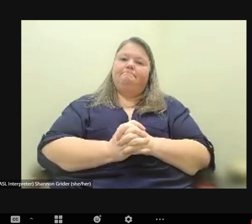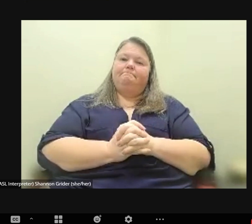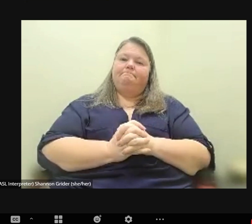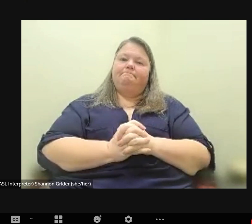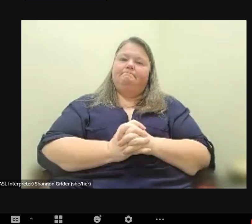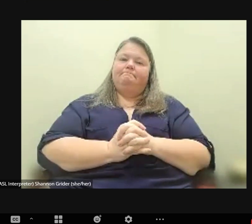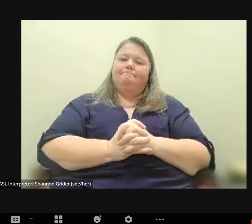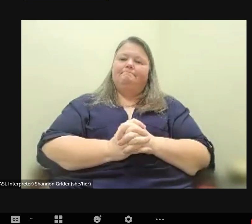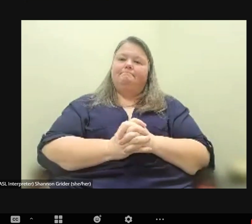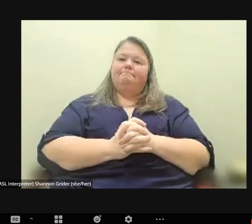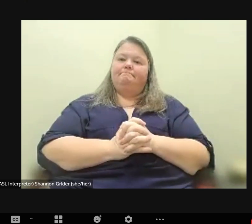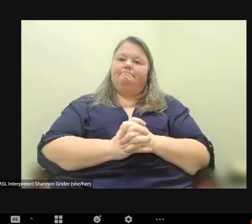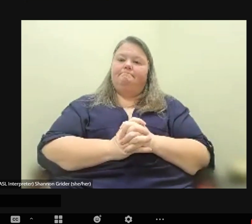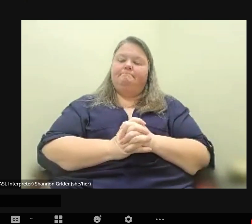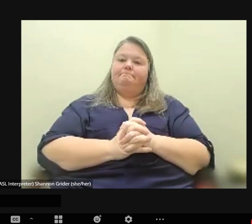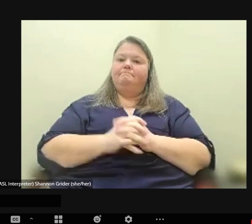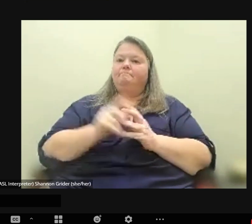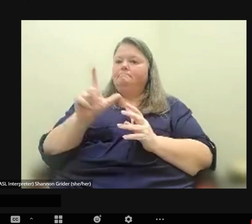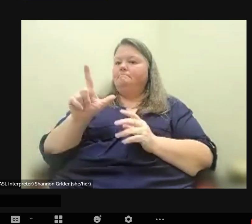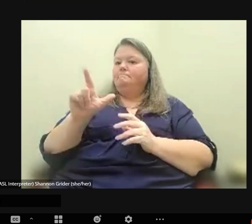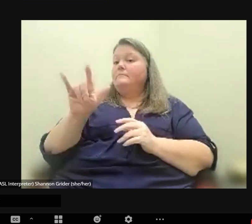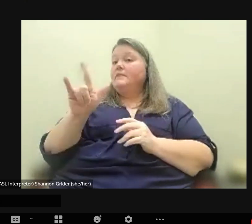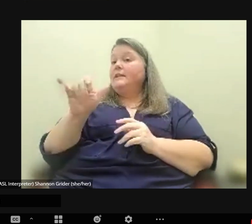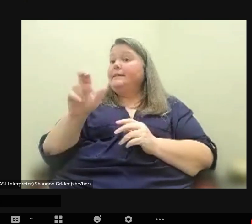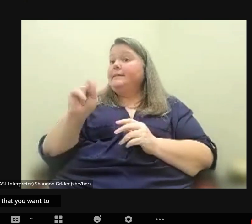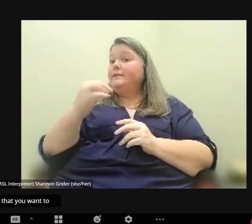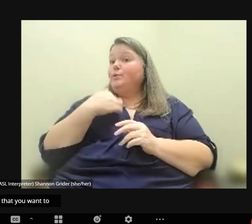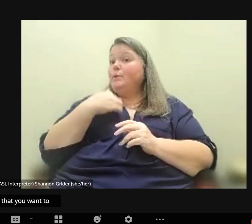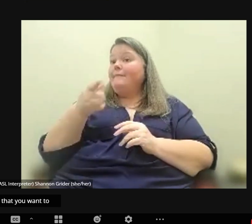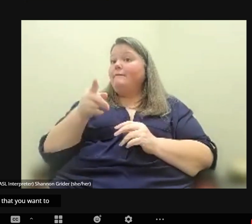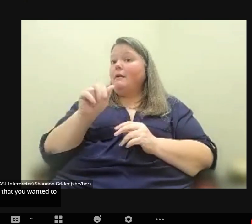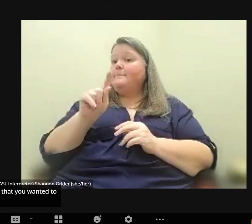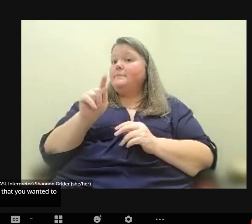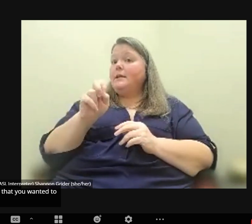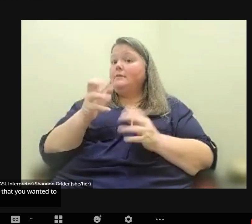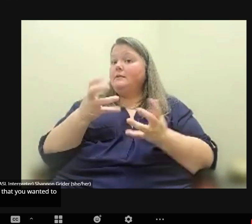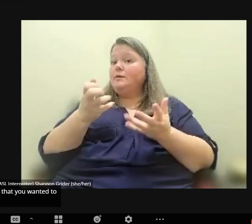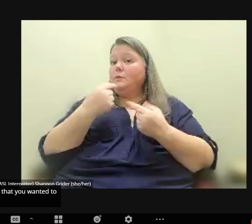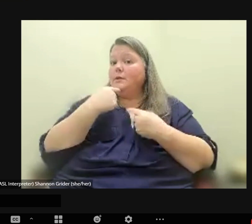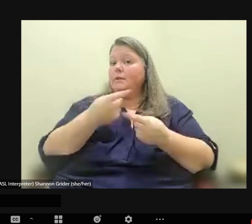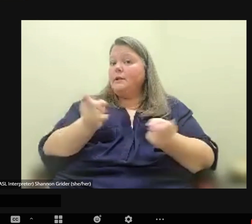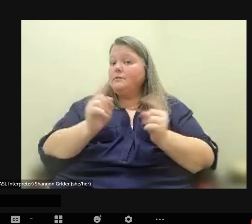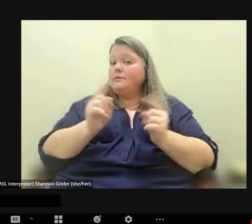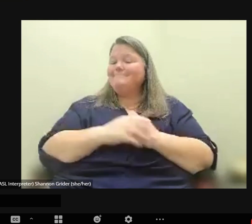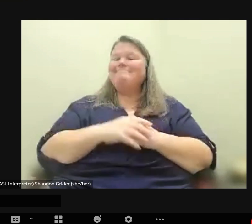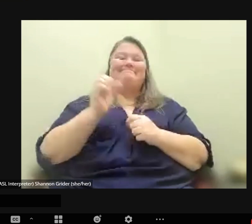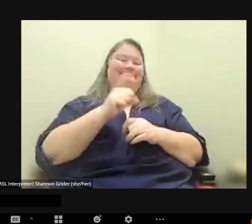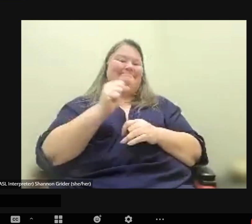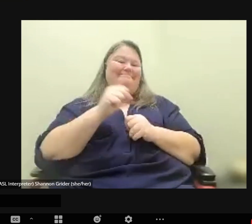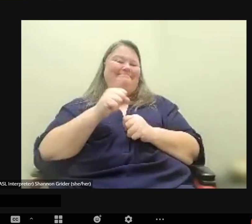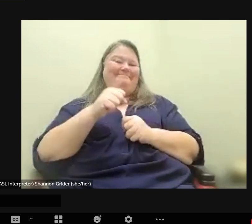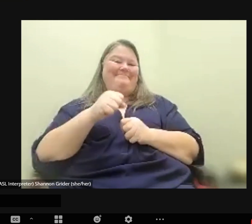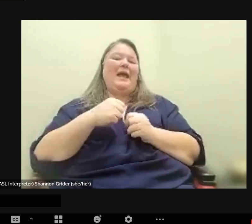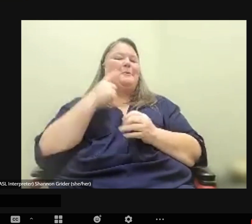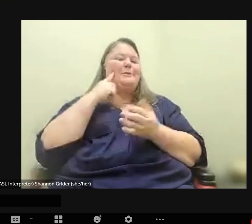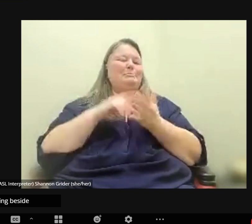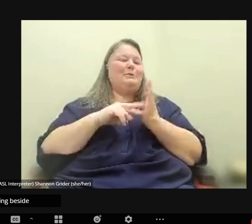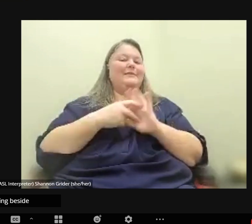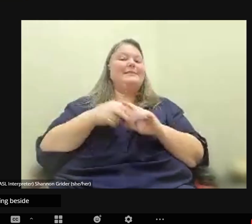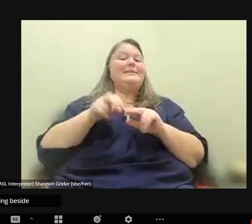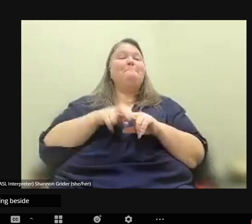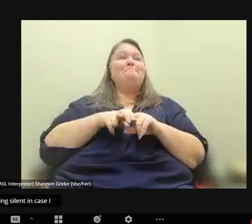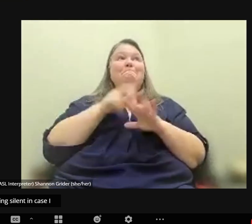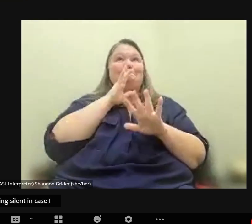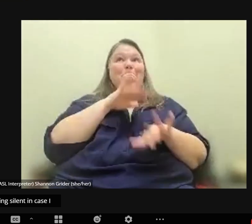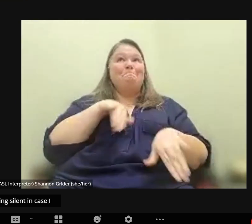Lillian, did you have an update that you wanted to share? Yeah, I was purposely sitting silent in case others wanted